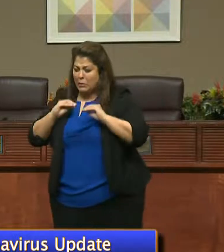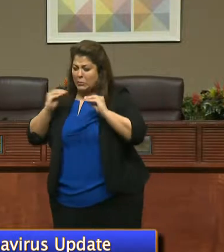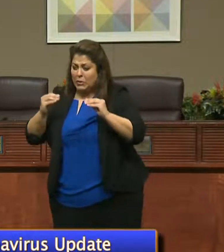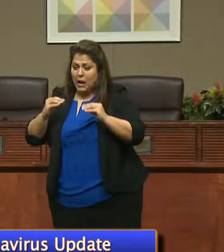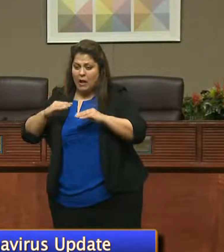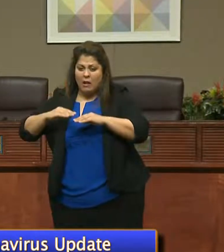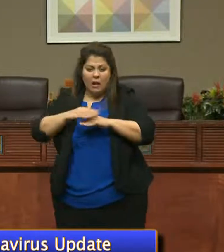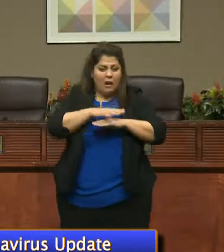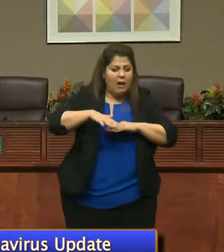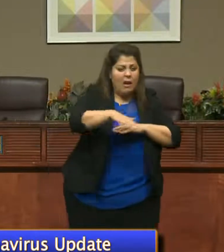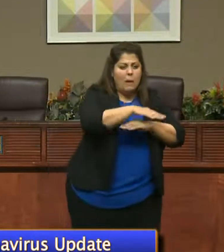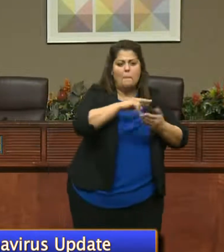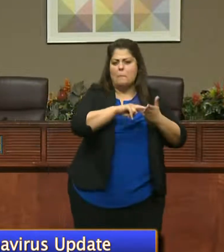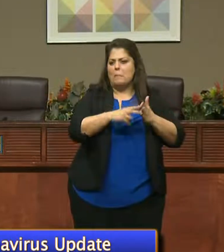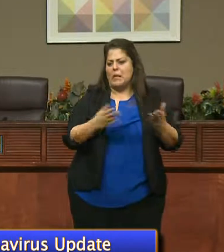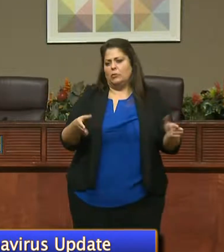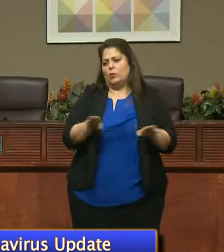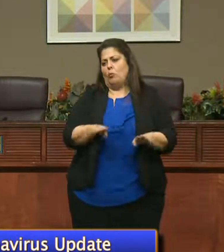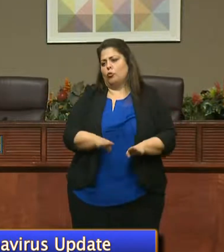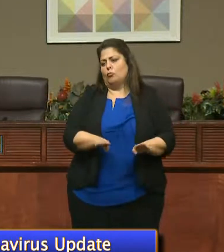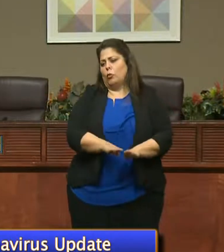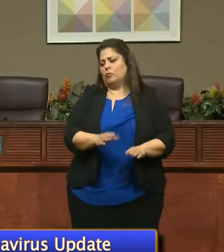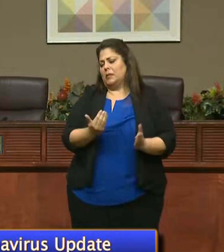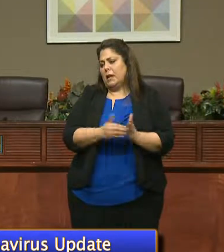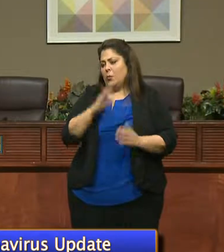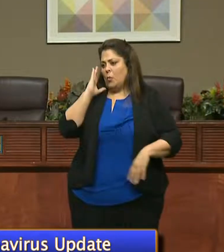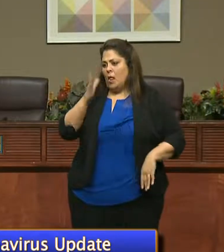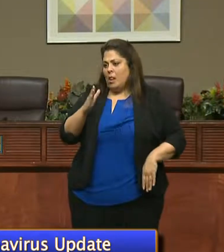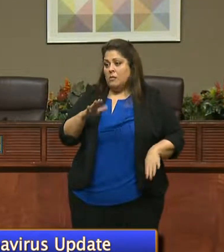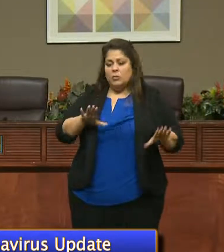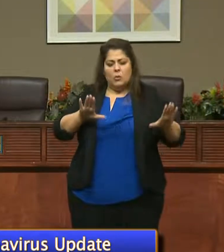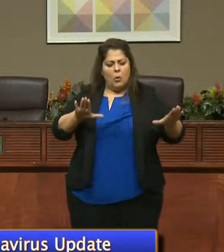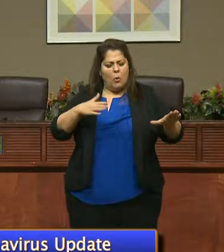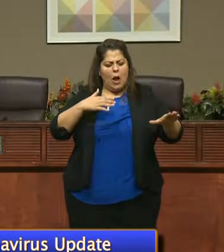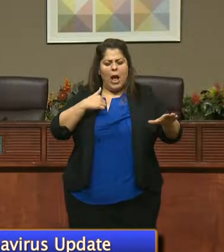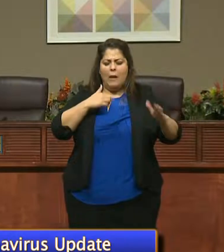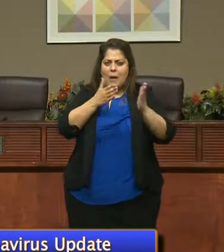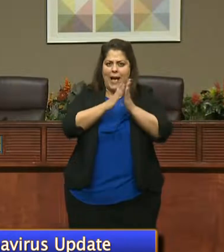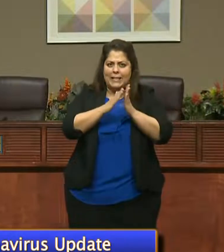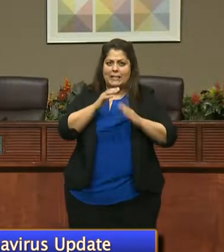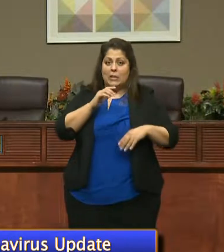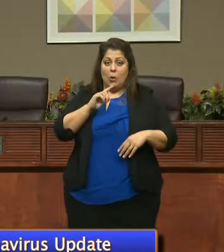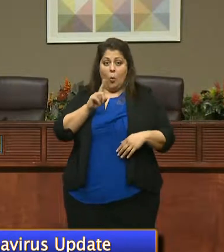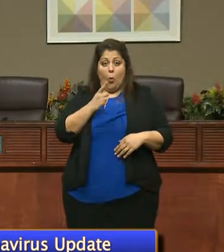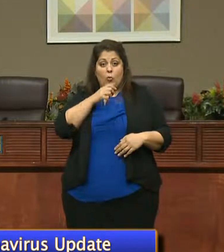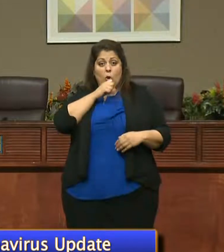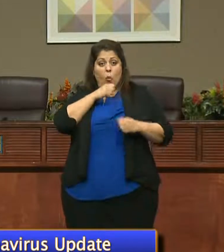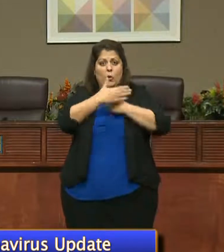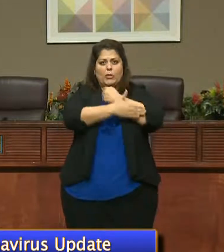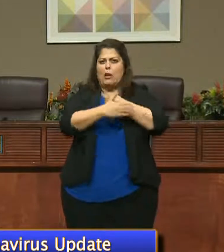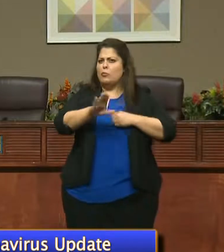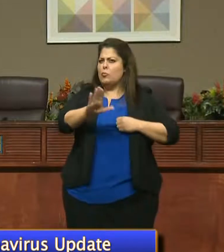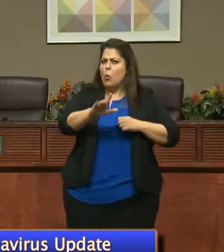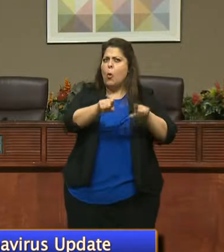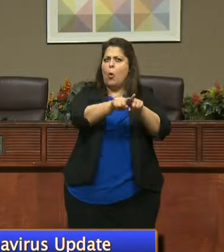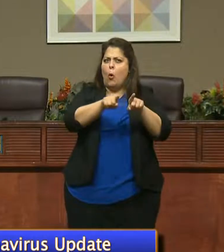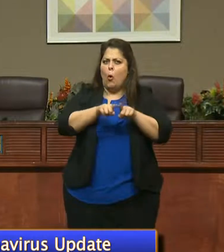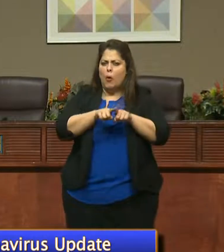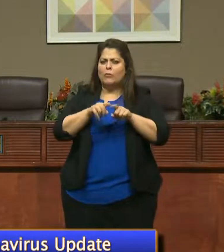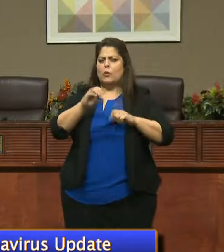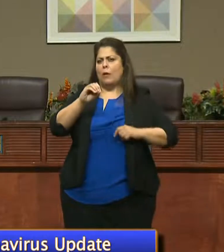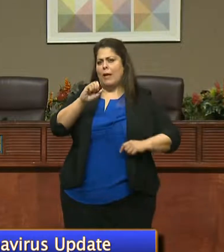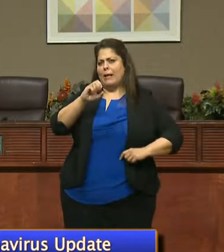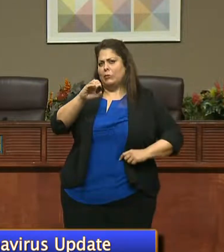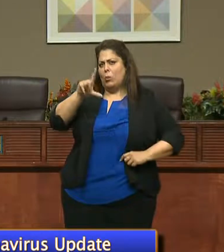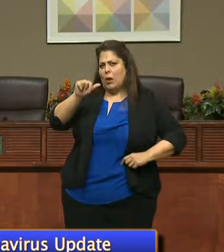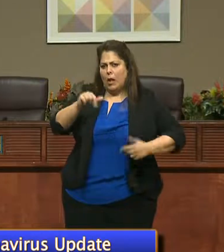our residents, not just of Orlando, but Orange County and Osceola County and Seminole County, do the right thing. Wear your